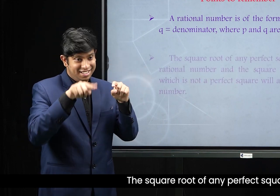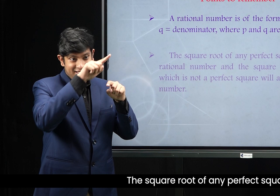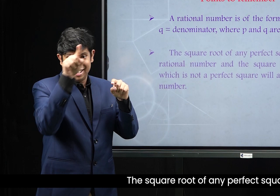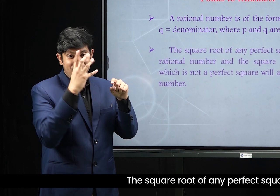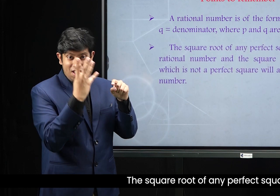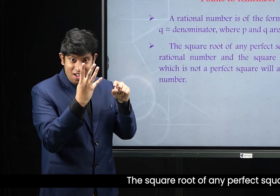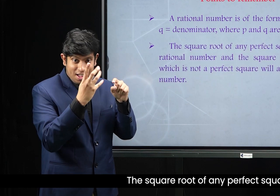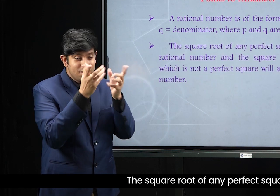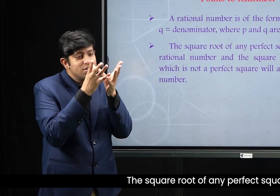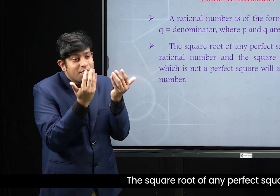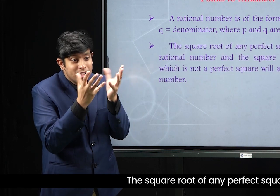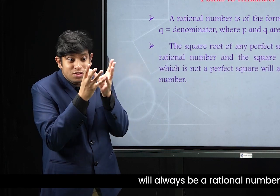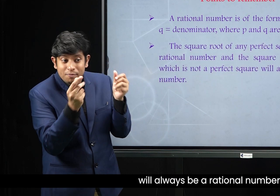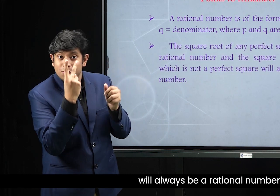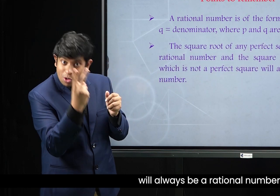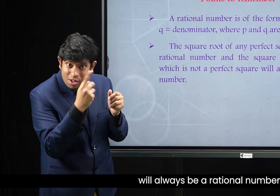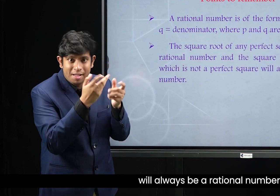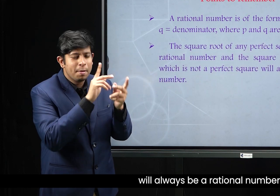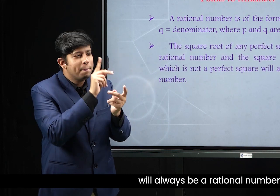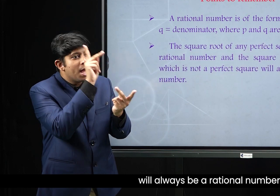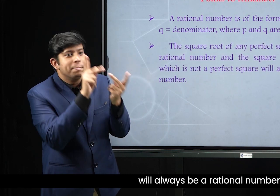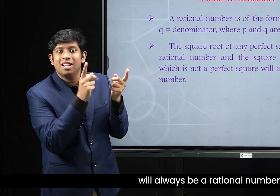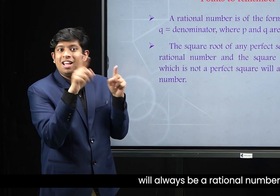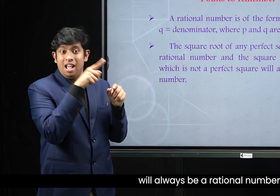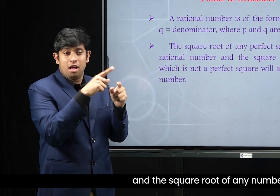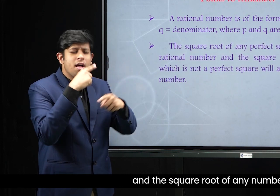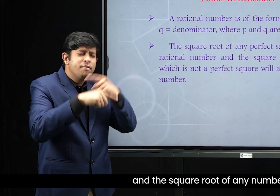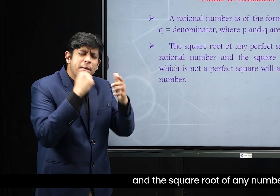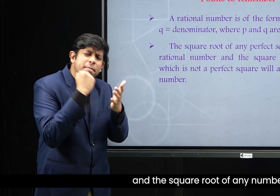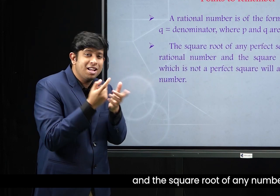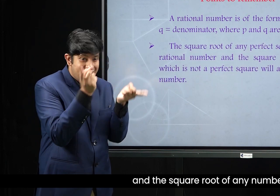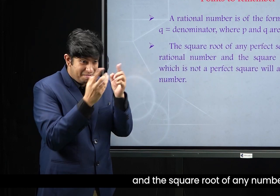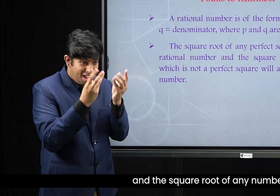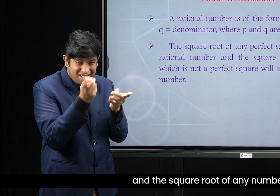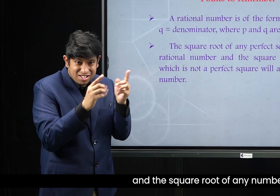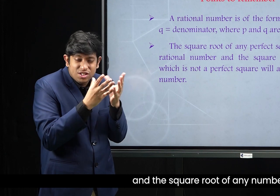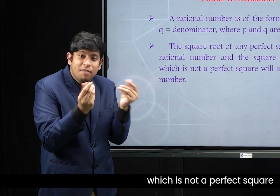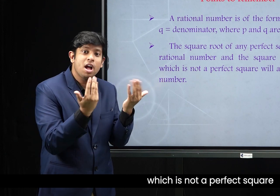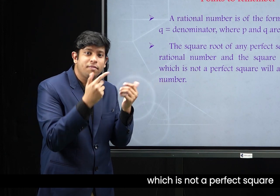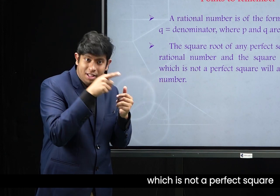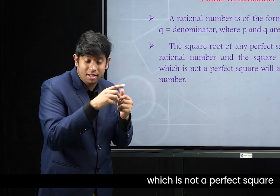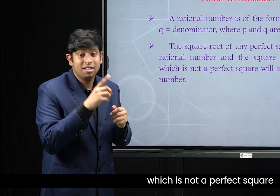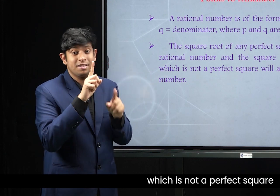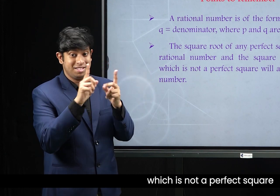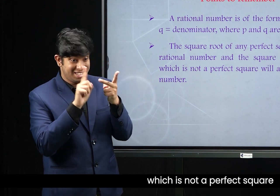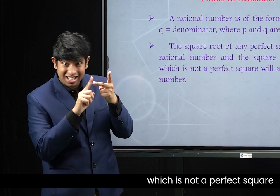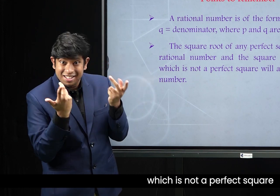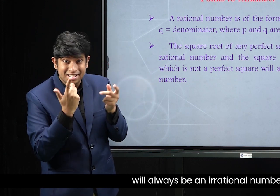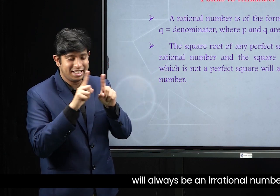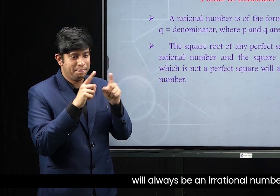root of any perfect square will always be a rational number, and the square root of any number which is not a perfect square will always